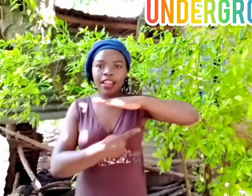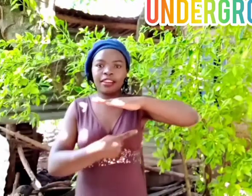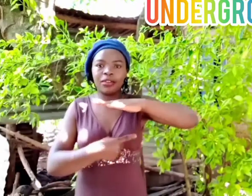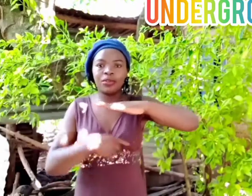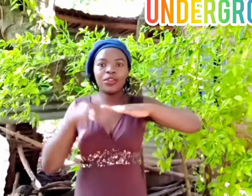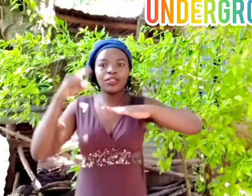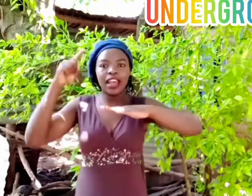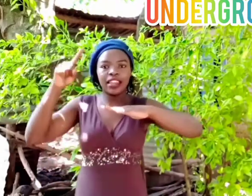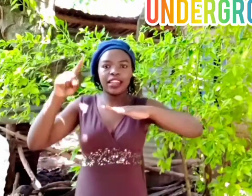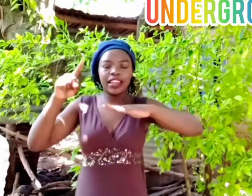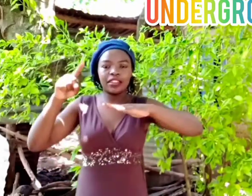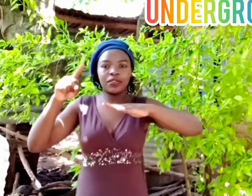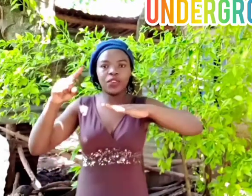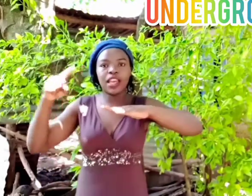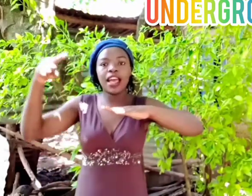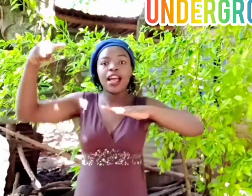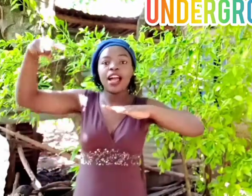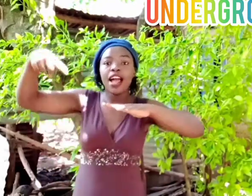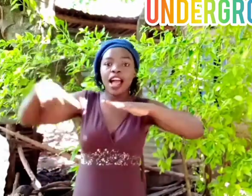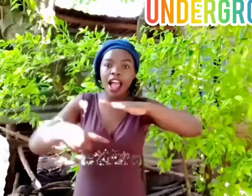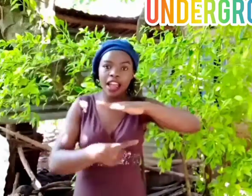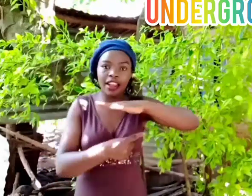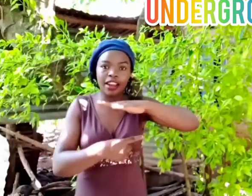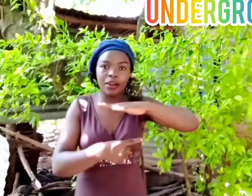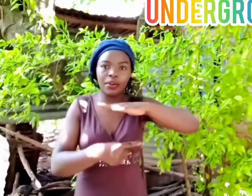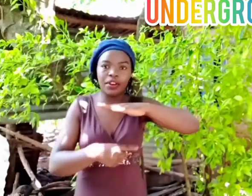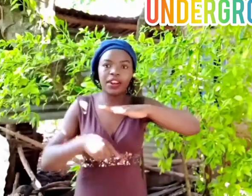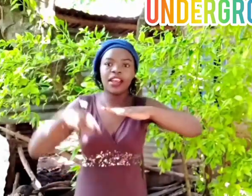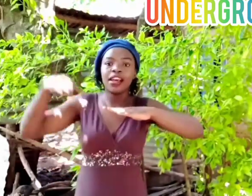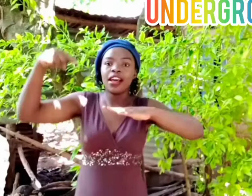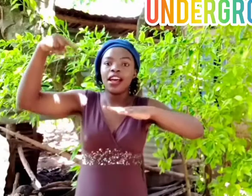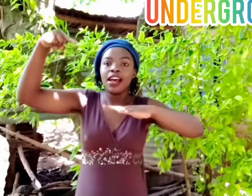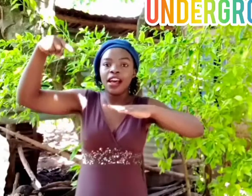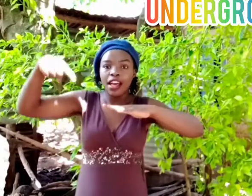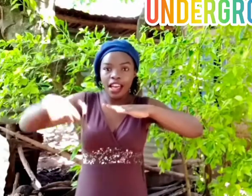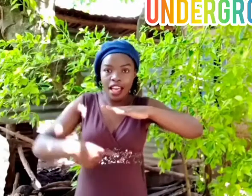Underground. We use an index finger. Underground.